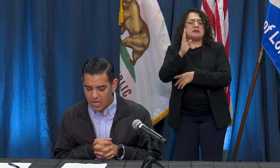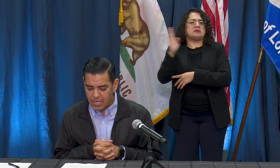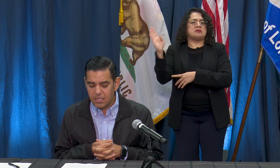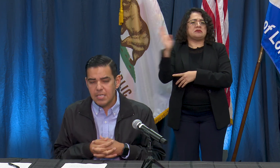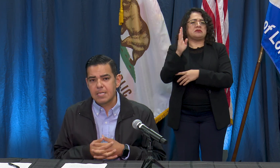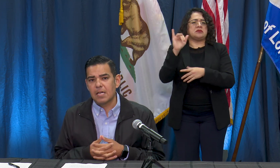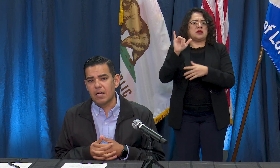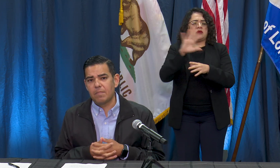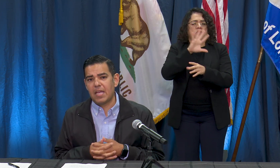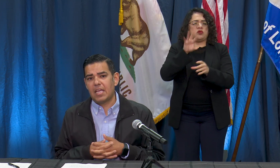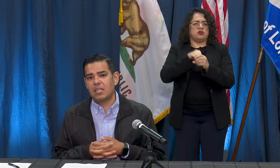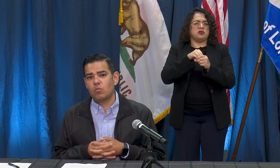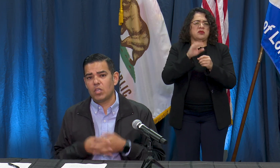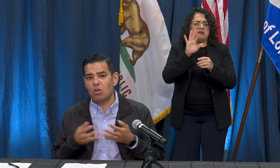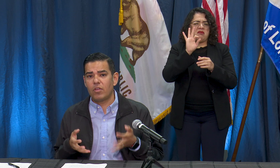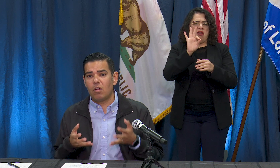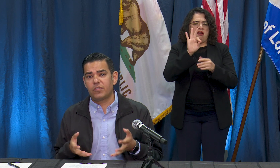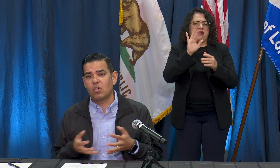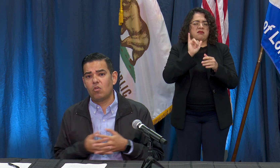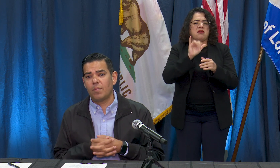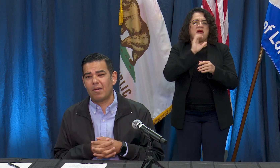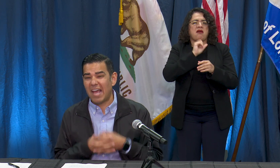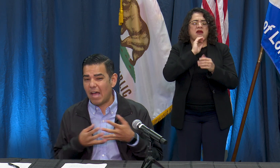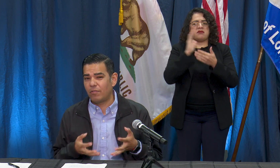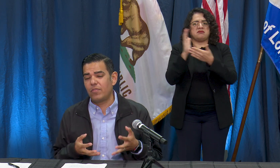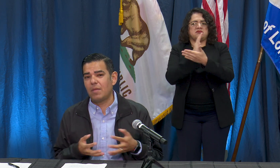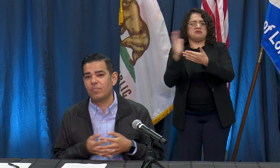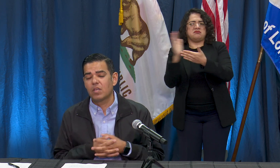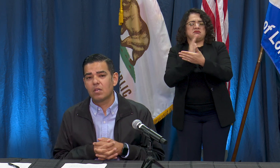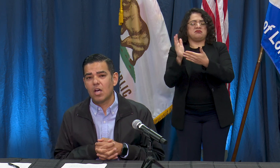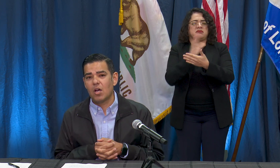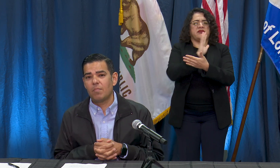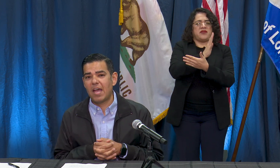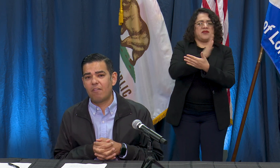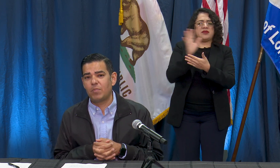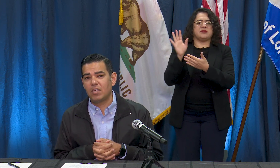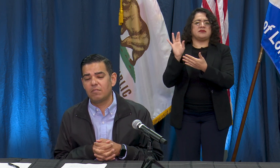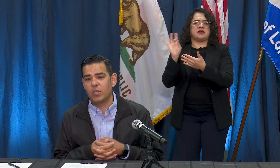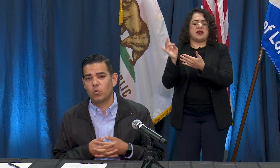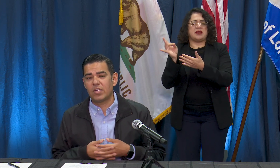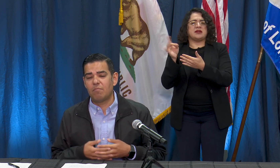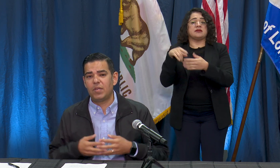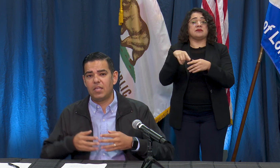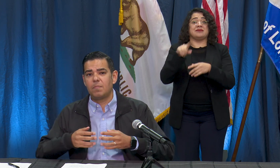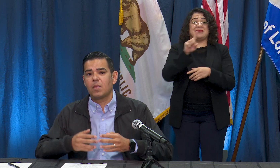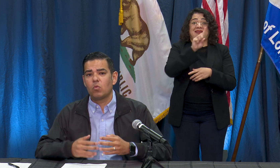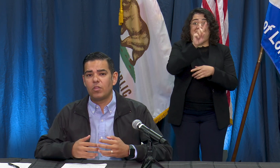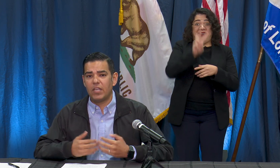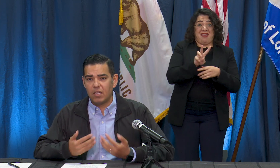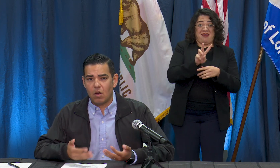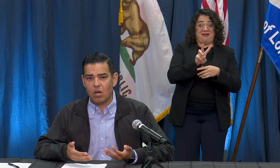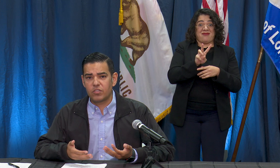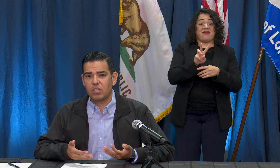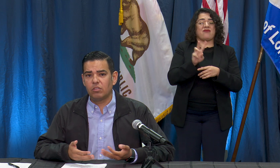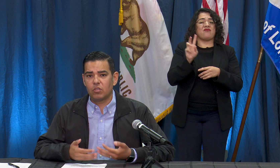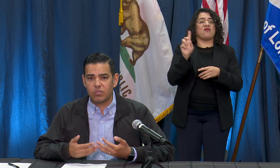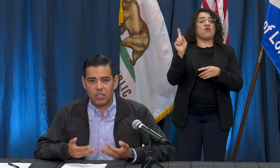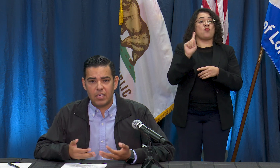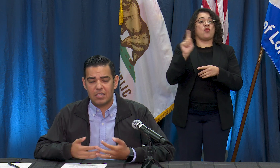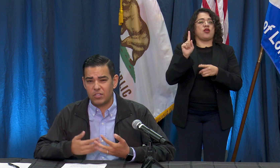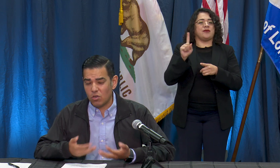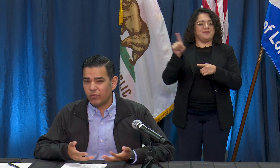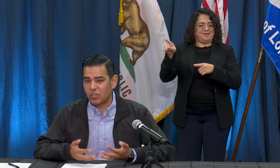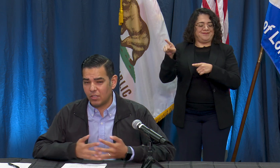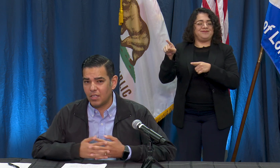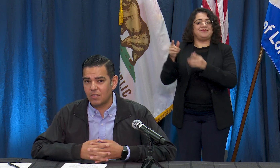of the 9. And we know that also about half of them have been individuals that have been within our skilled